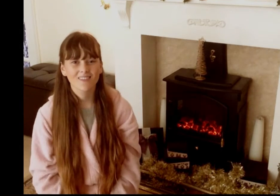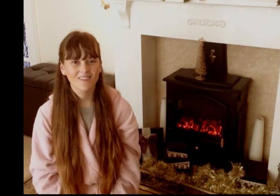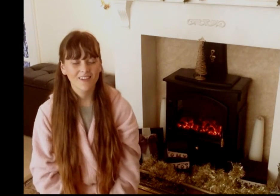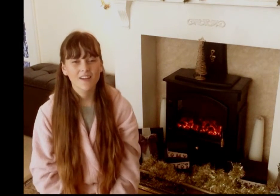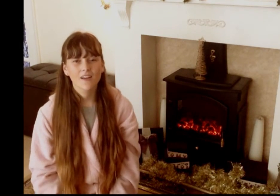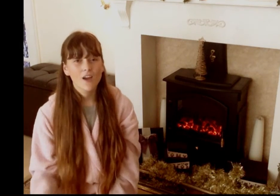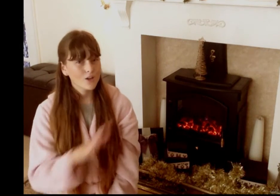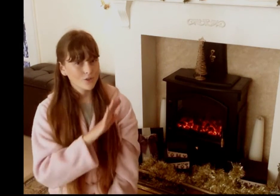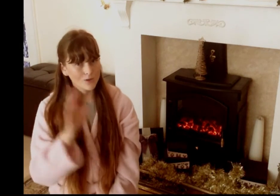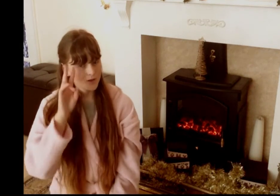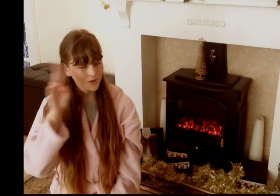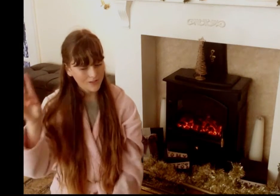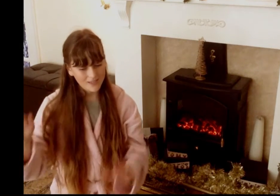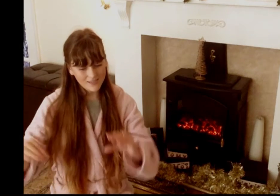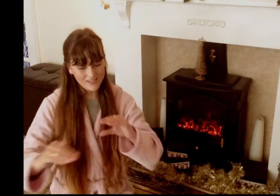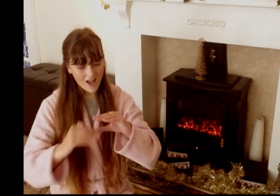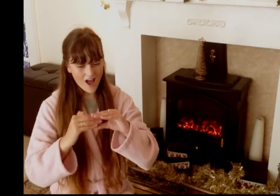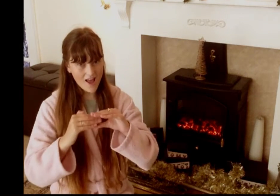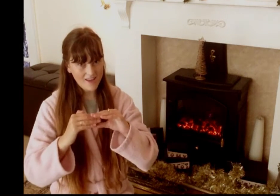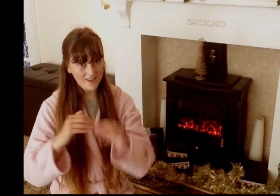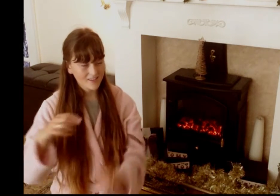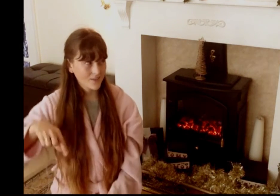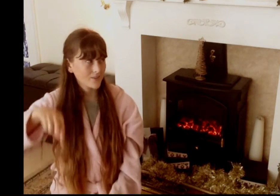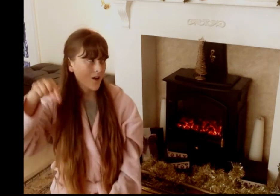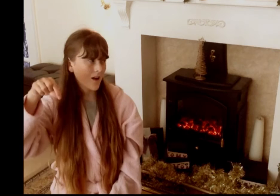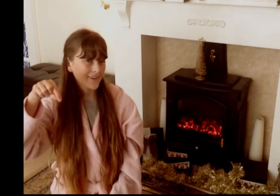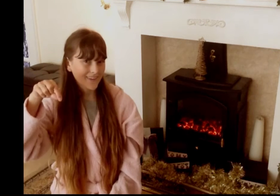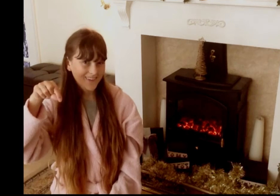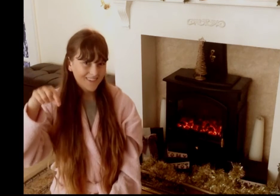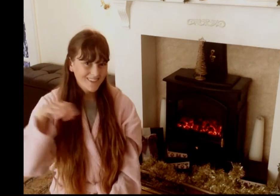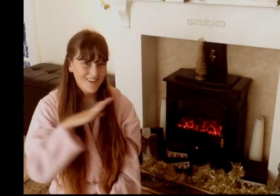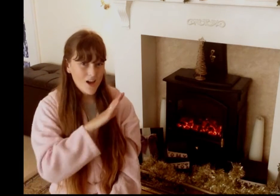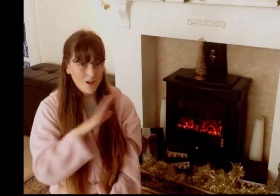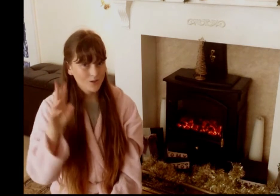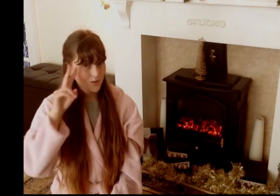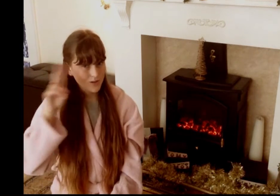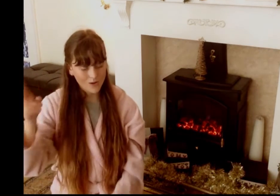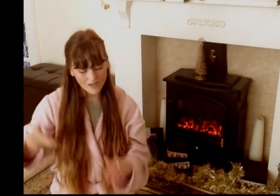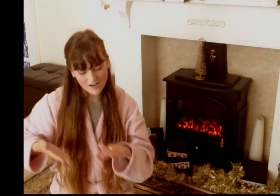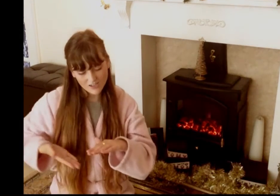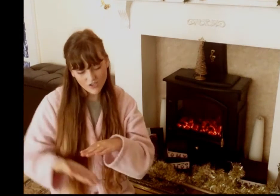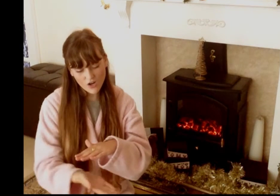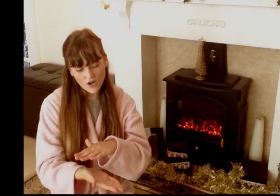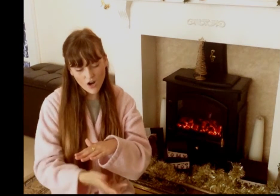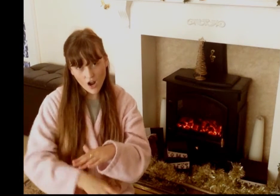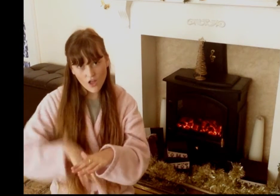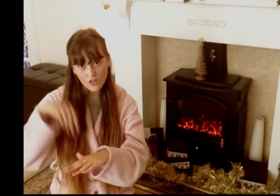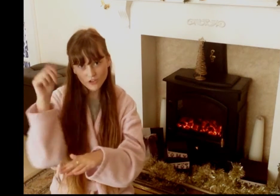Don't look inside the stocking, don't look under the